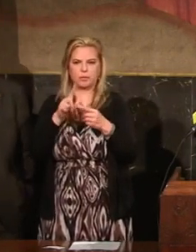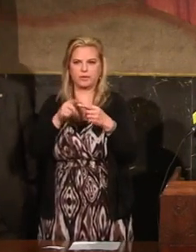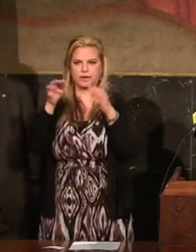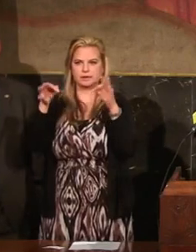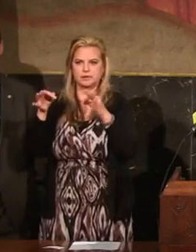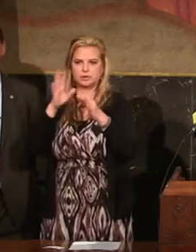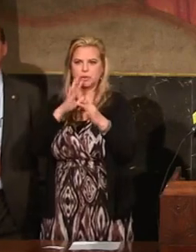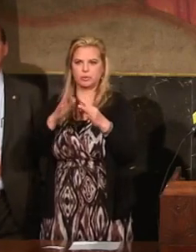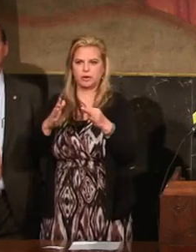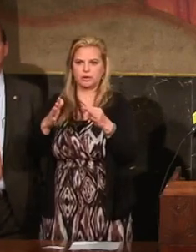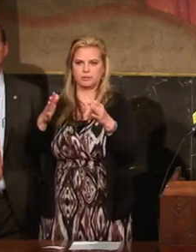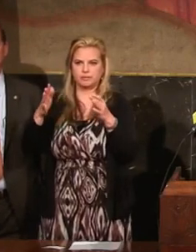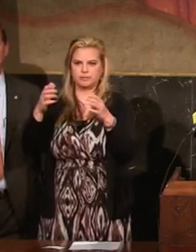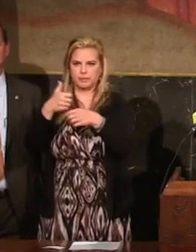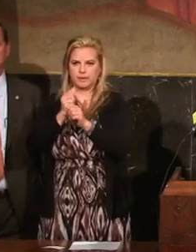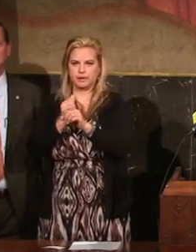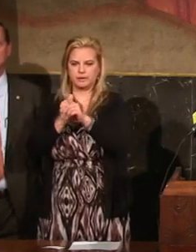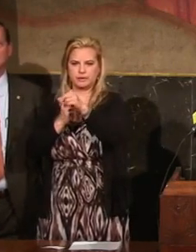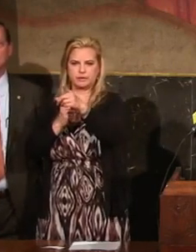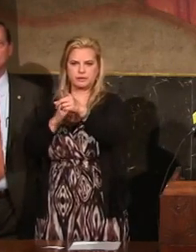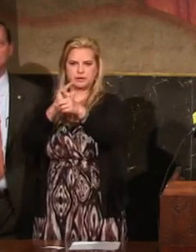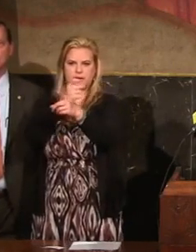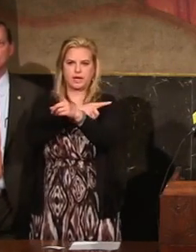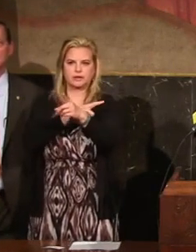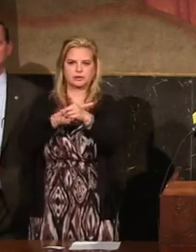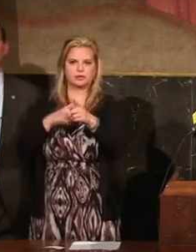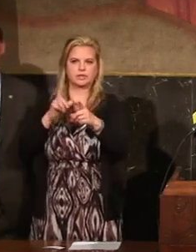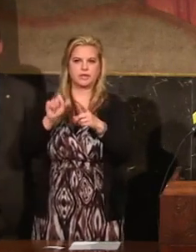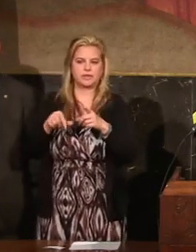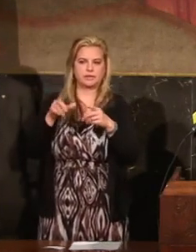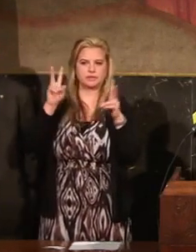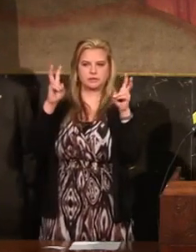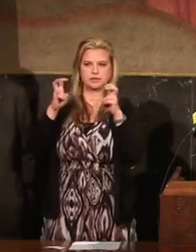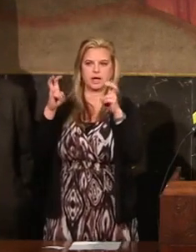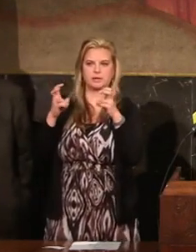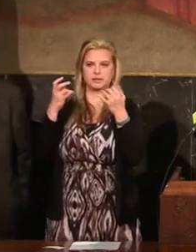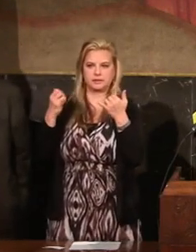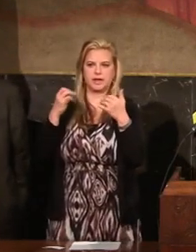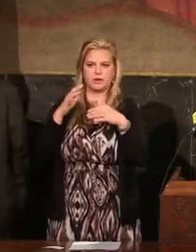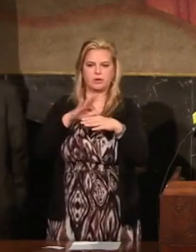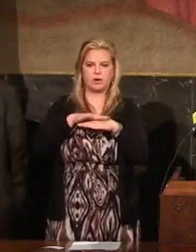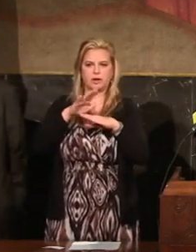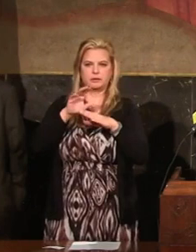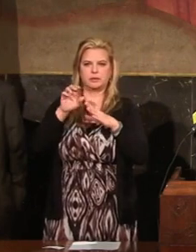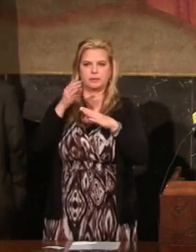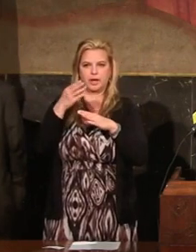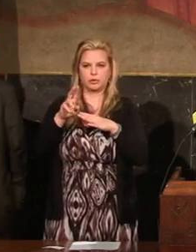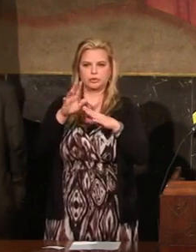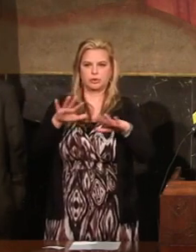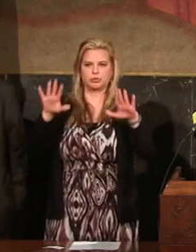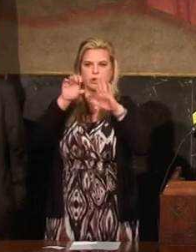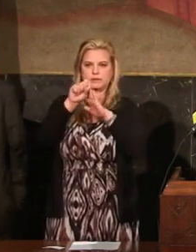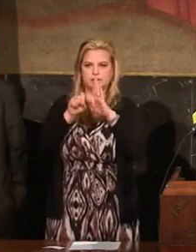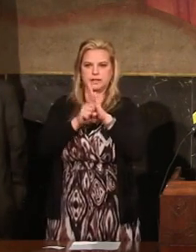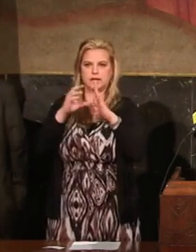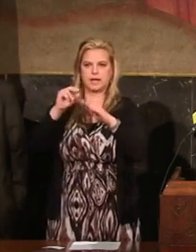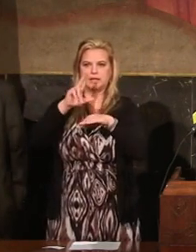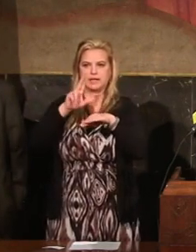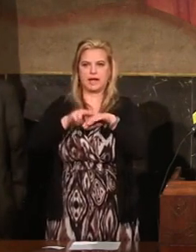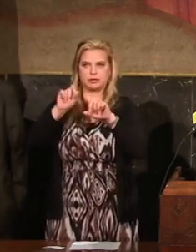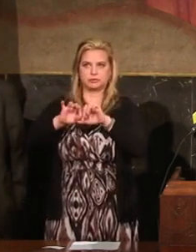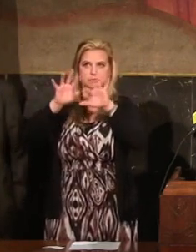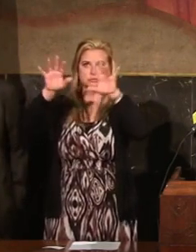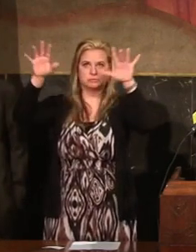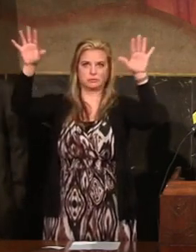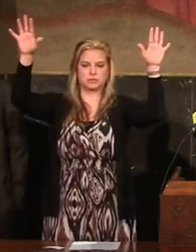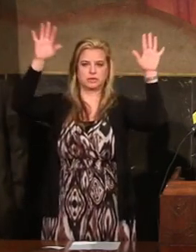can I ask you though, it's a topic that's been on the minds of people across Baton Rouge, across the state, and now getting national attention again this morning, and likely about to explode into